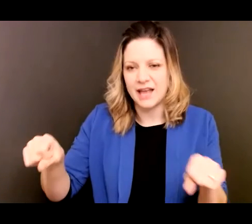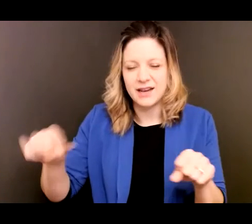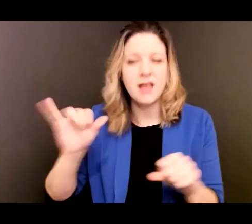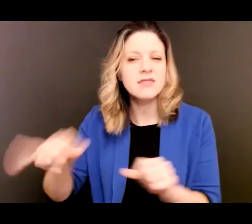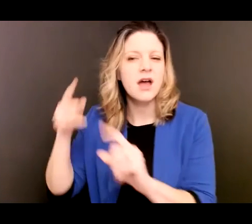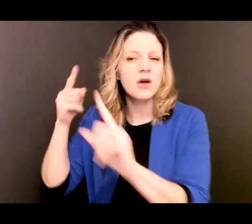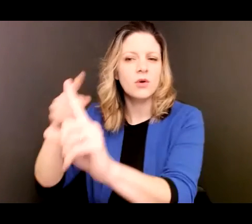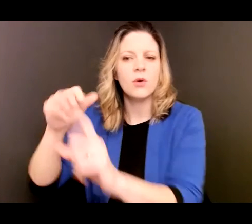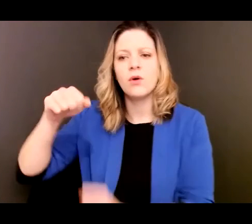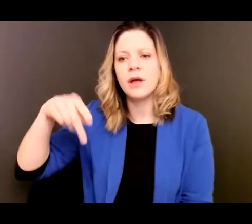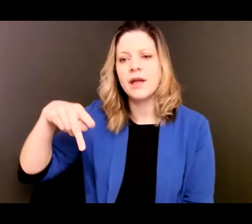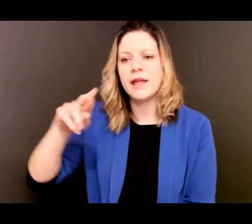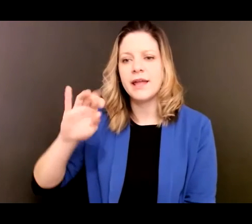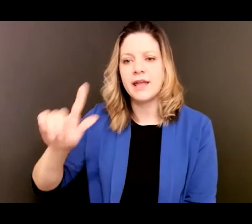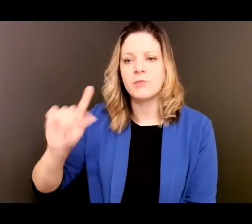1st.